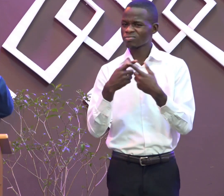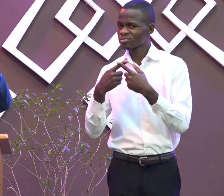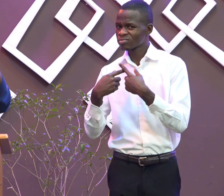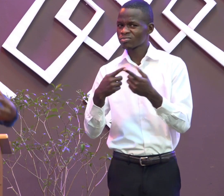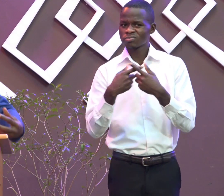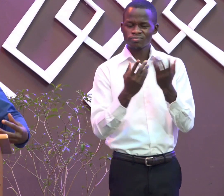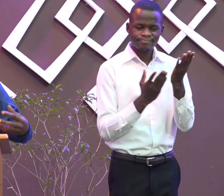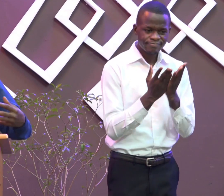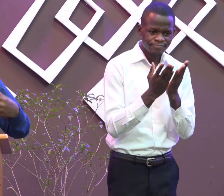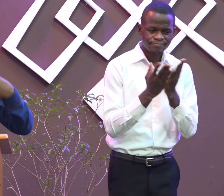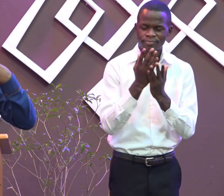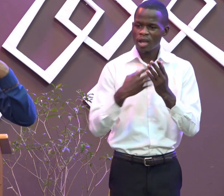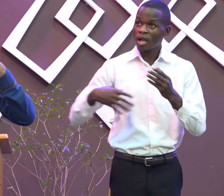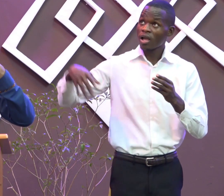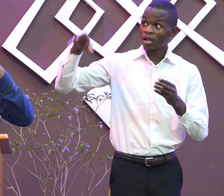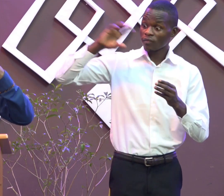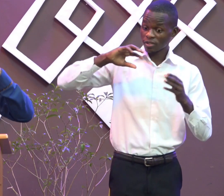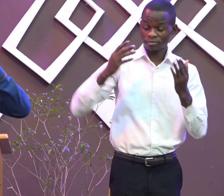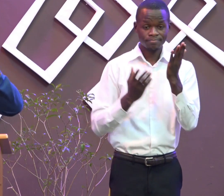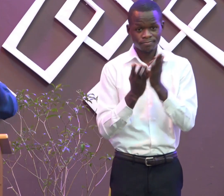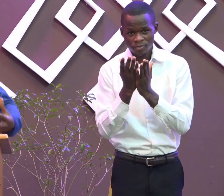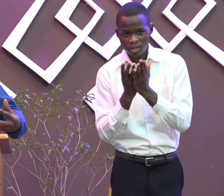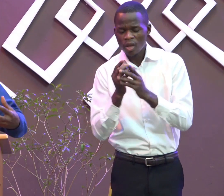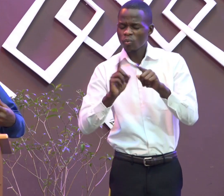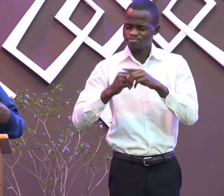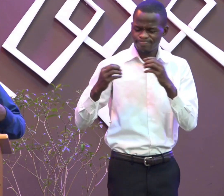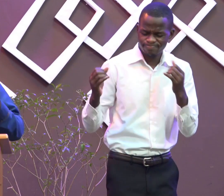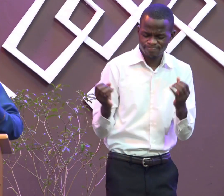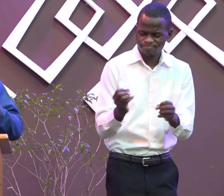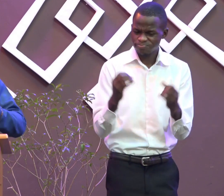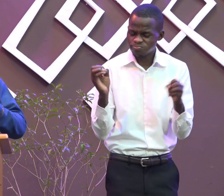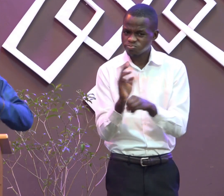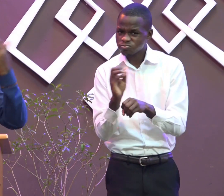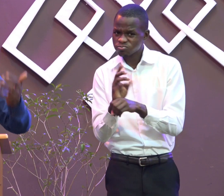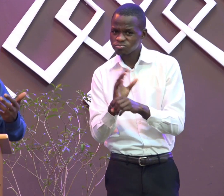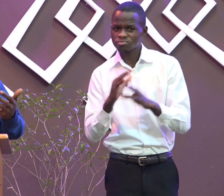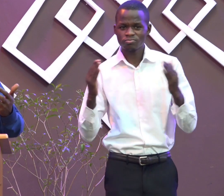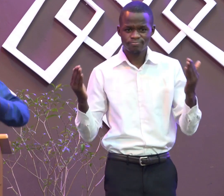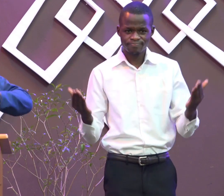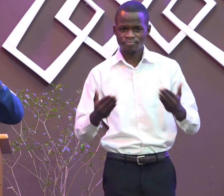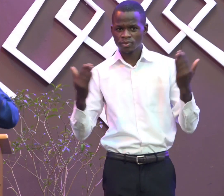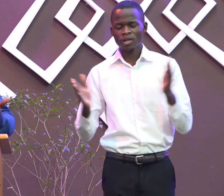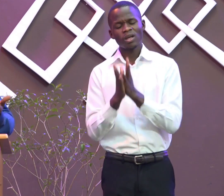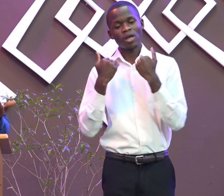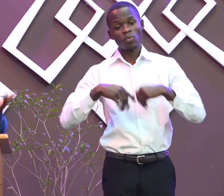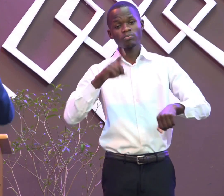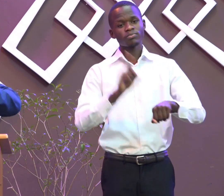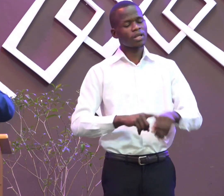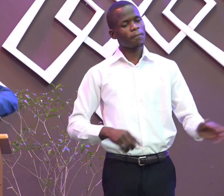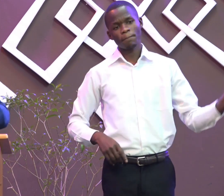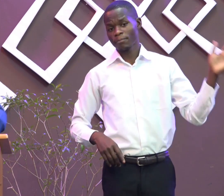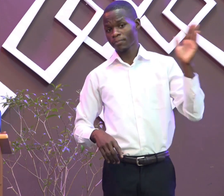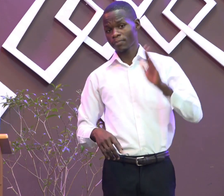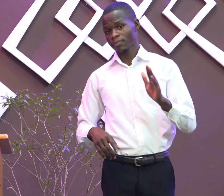nga tubikibwako nga tubugumizibwa kiseera kujjayo buli kintu kyonna